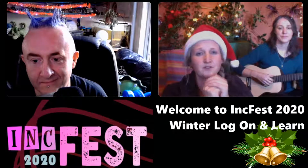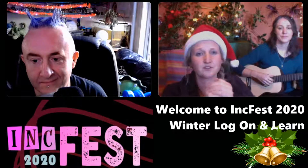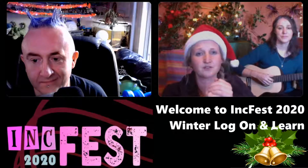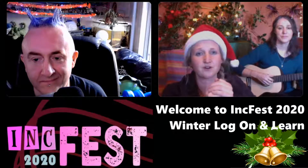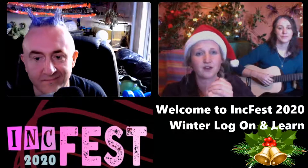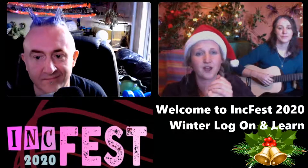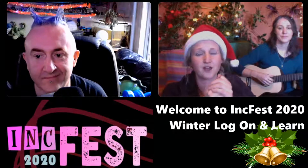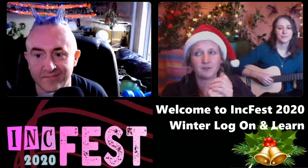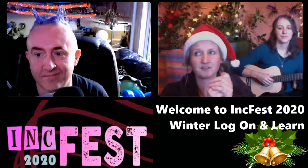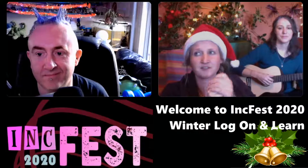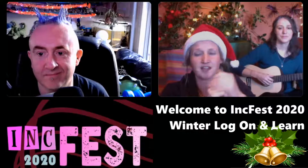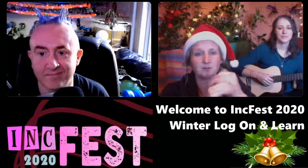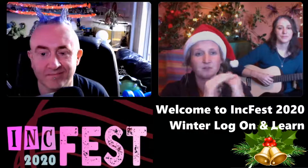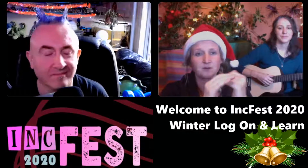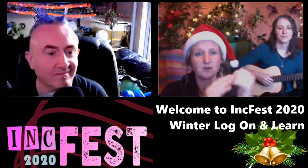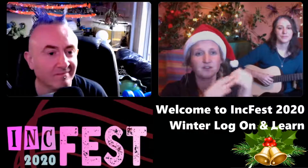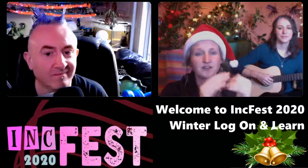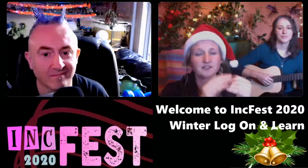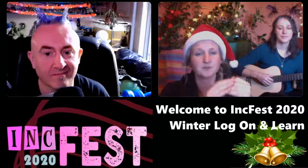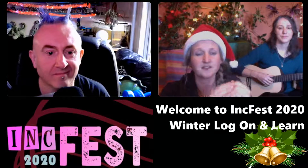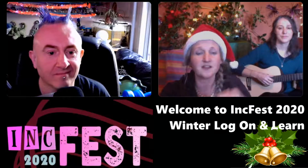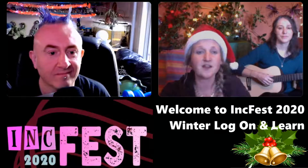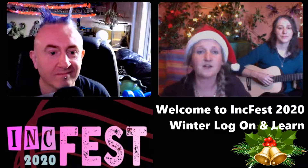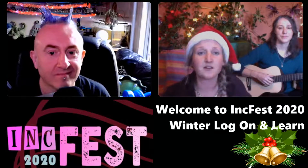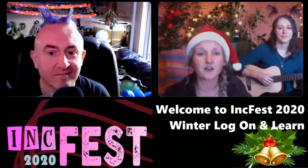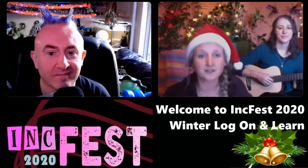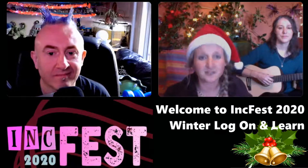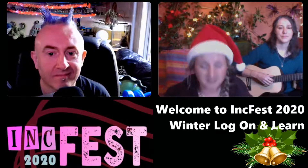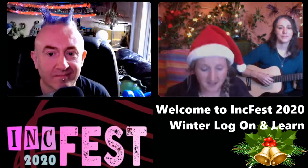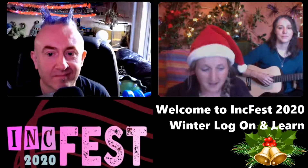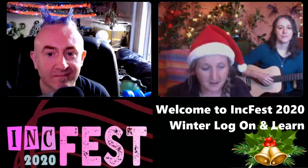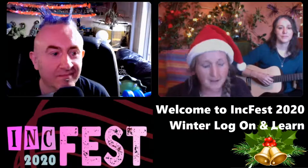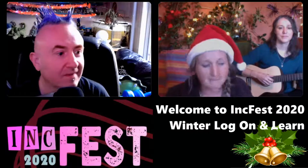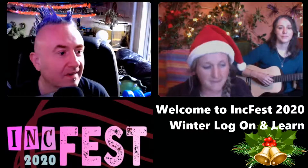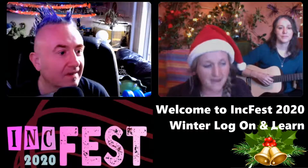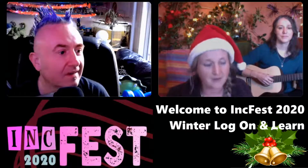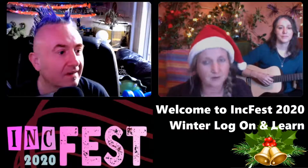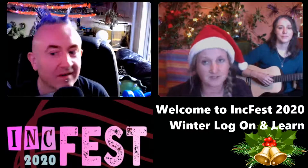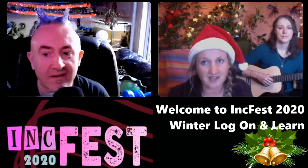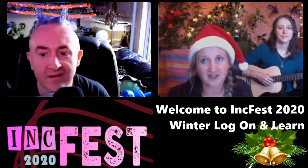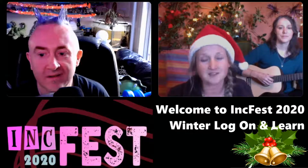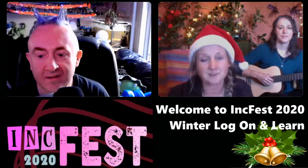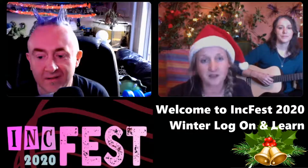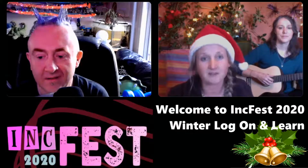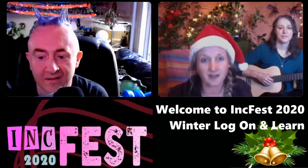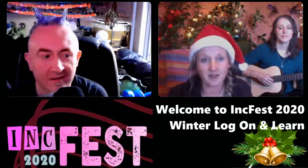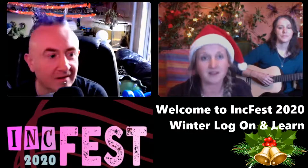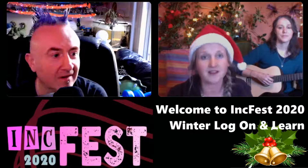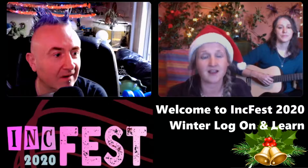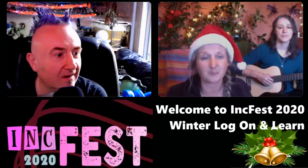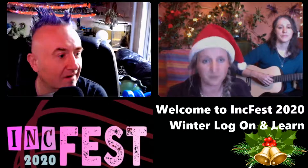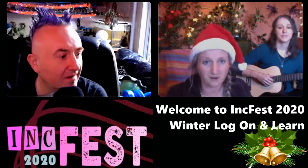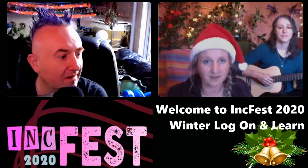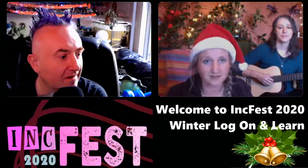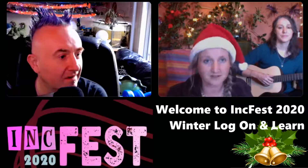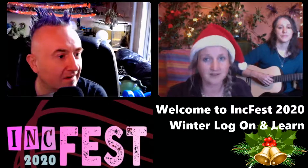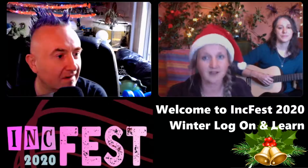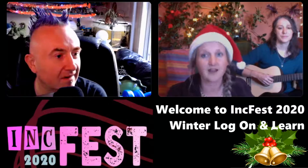strong. And I hope they stay with you over the next weeks. I'd like to sing, May Your Days Be Merry and Bright, and